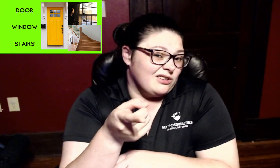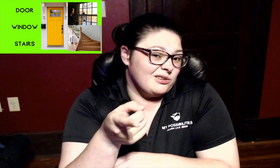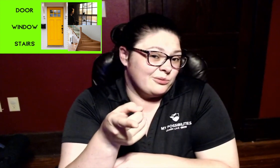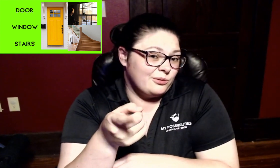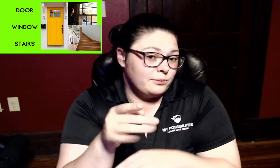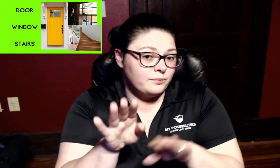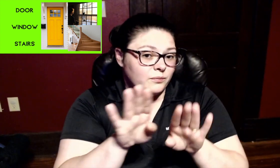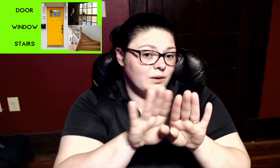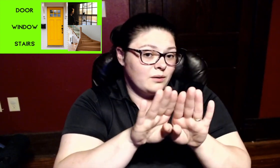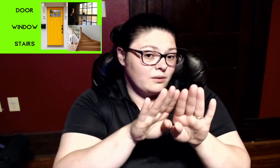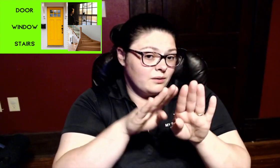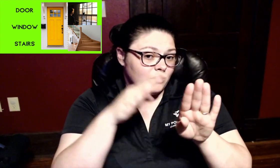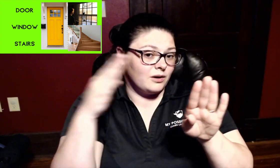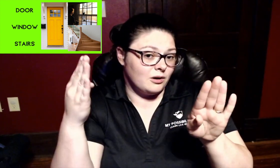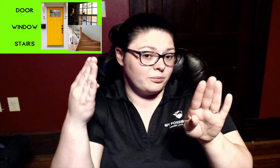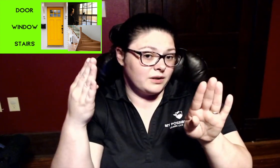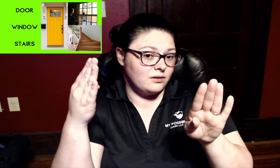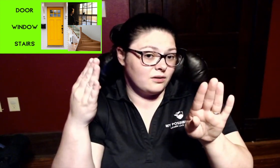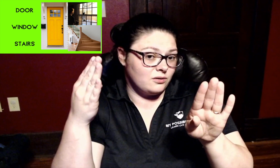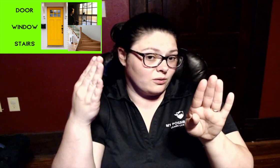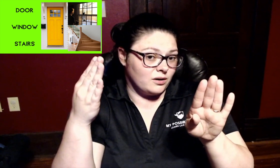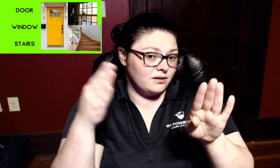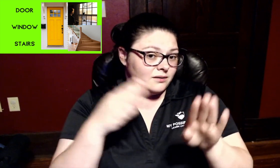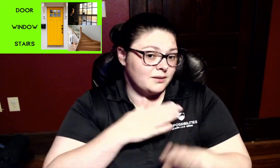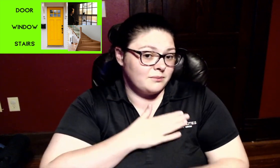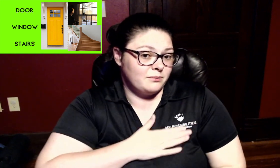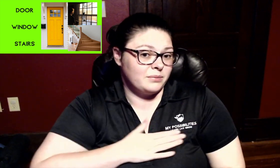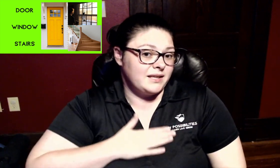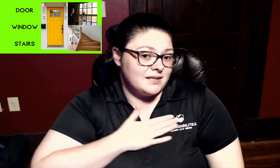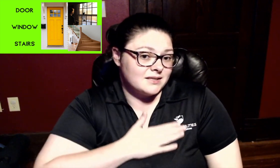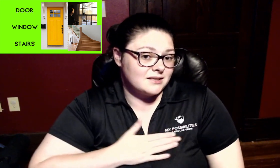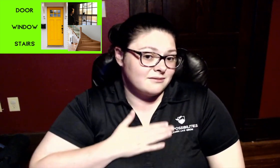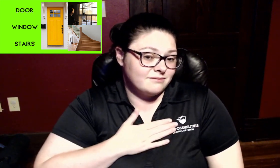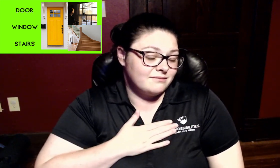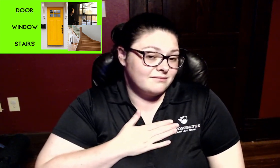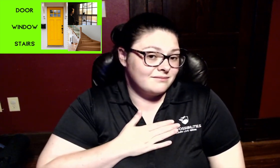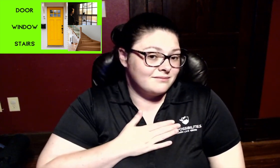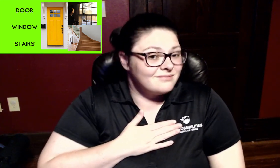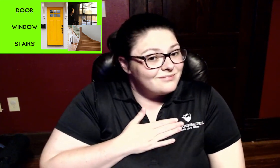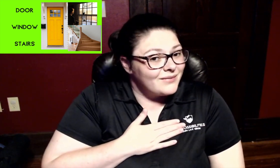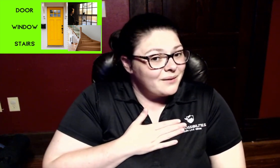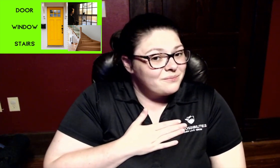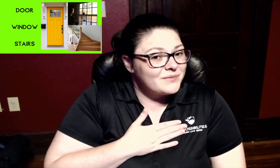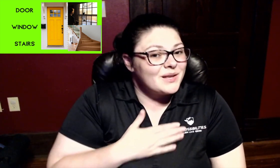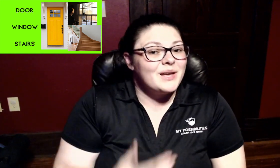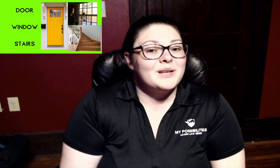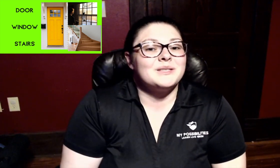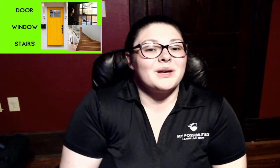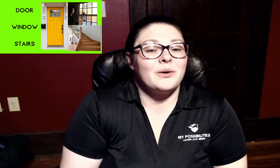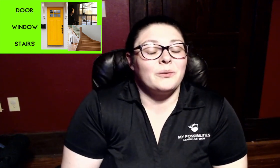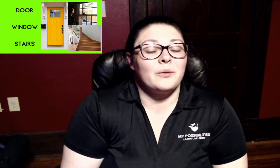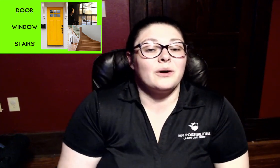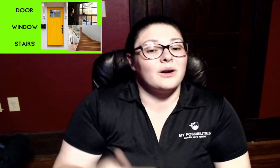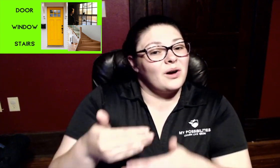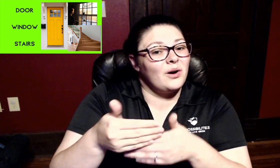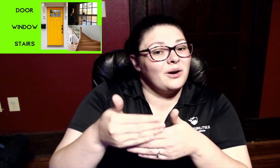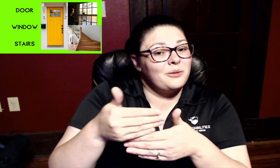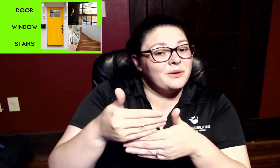"You open the door, please." Right? So, or open the